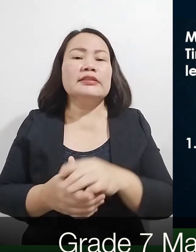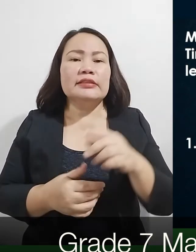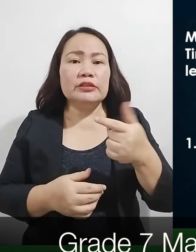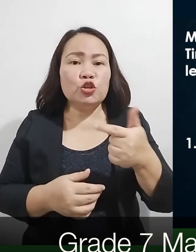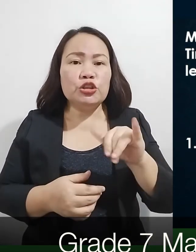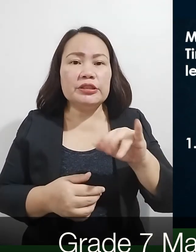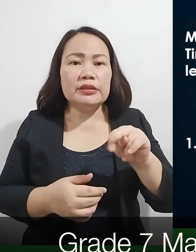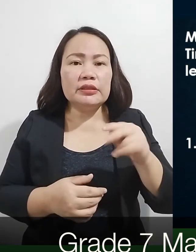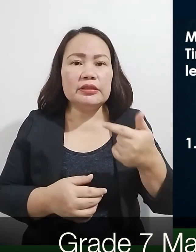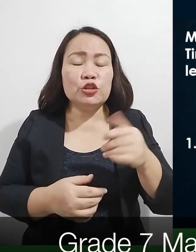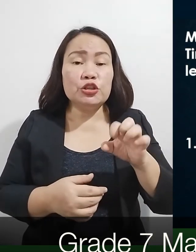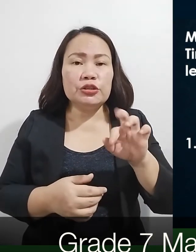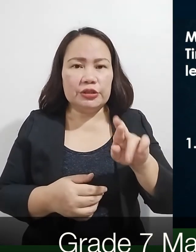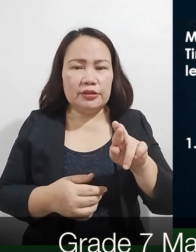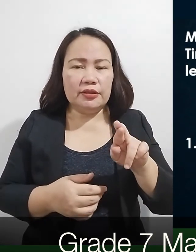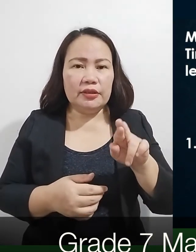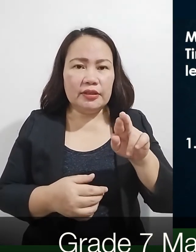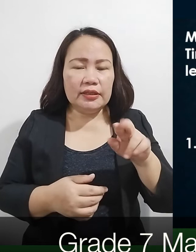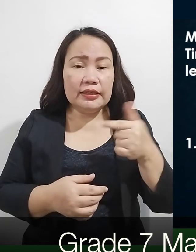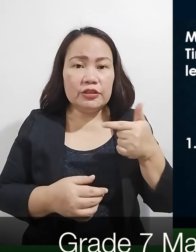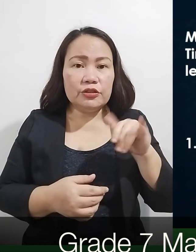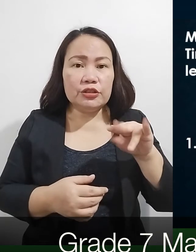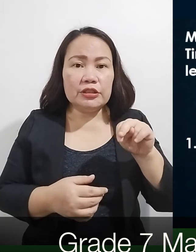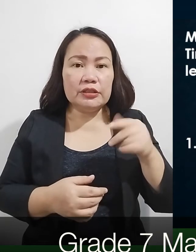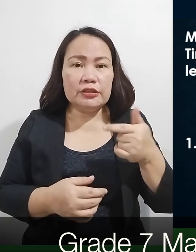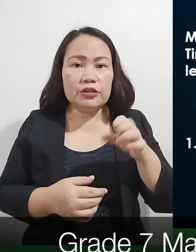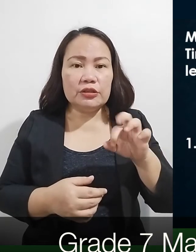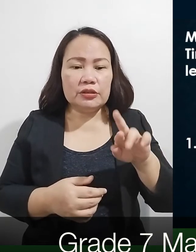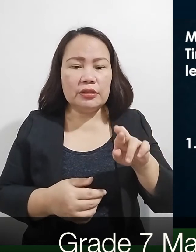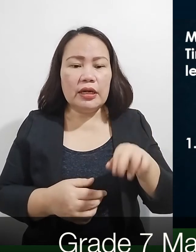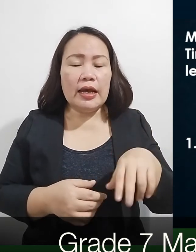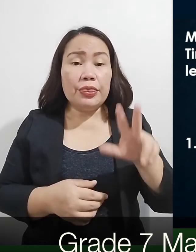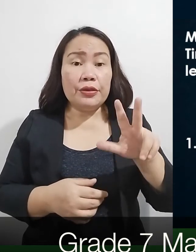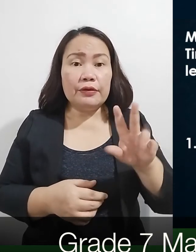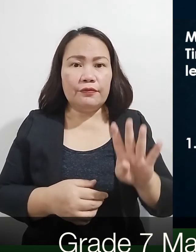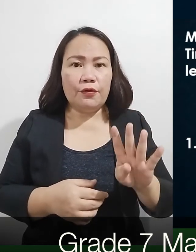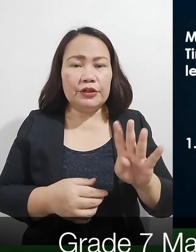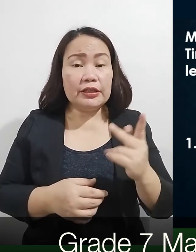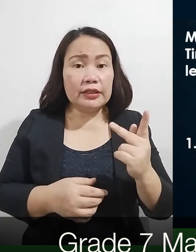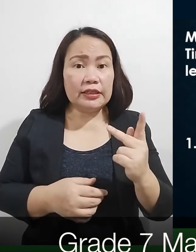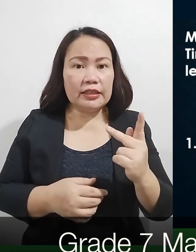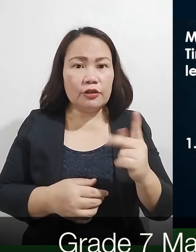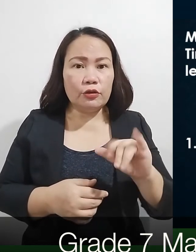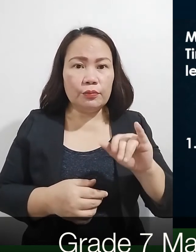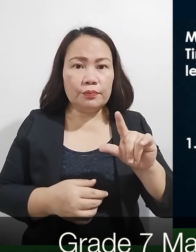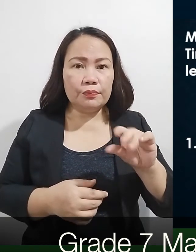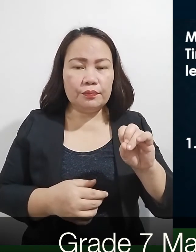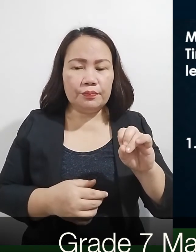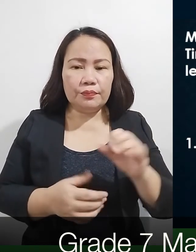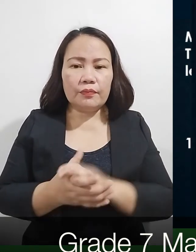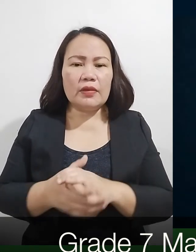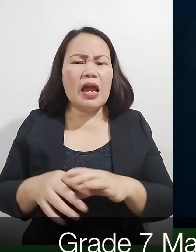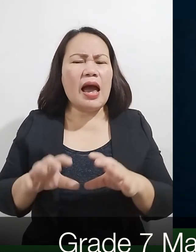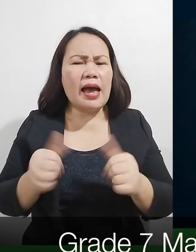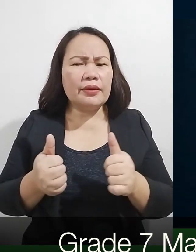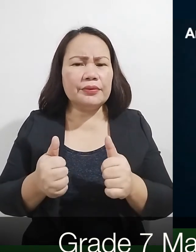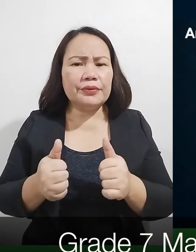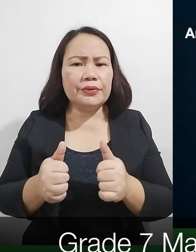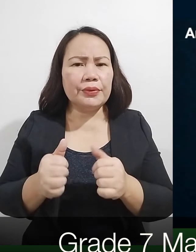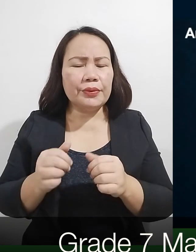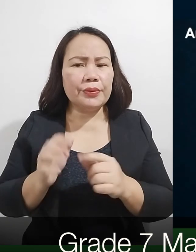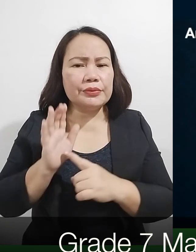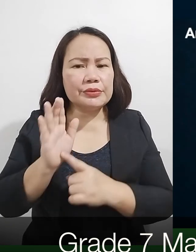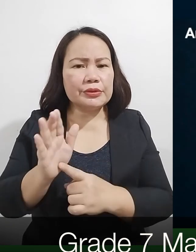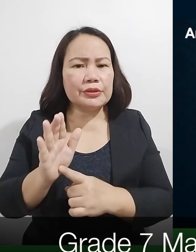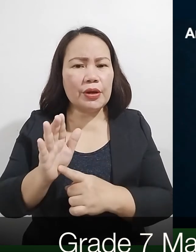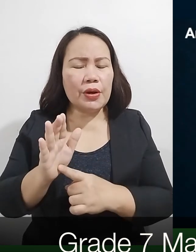is ginger. That is only 3/4 kilogram. Okay, how are you going to